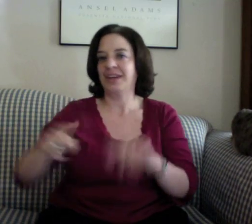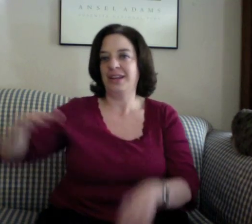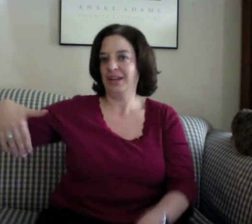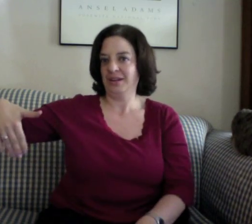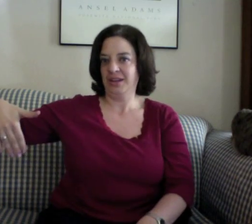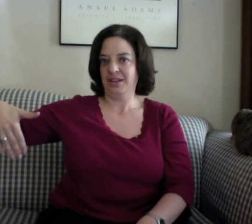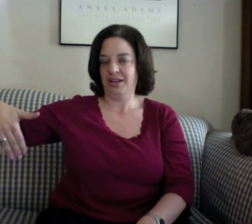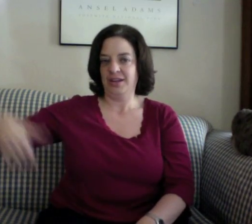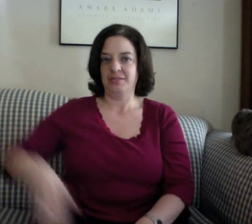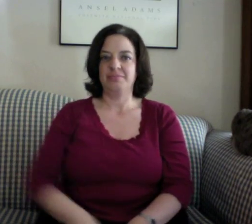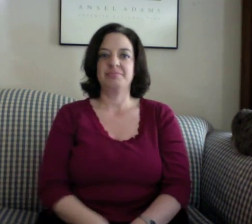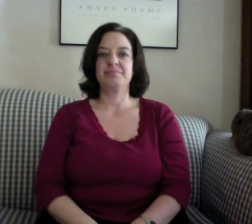happened yet.